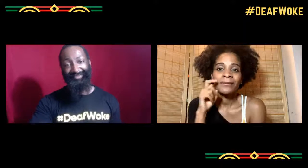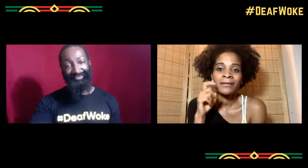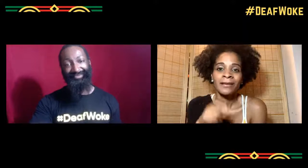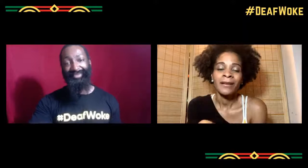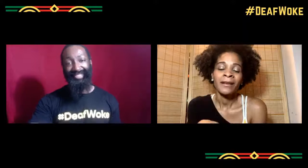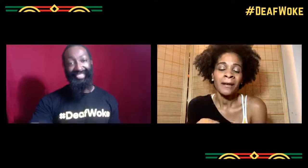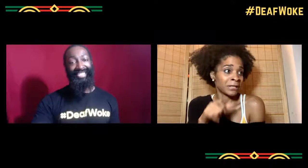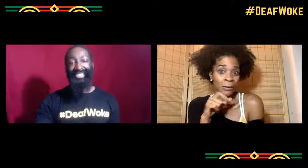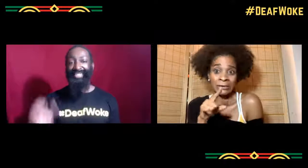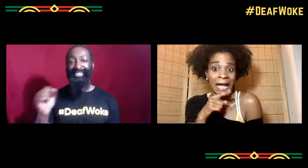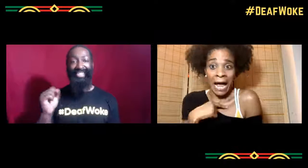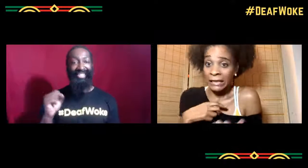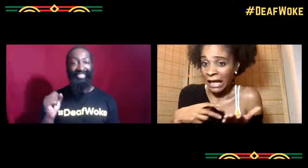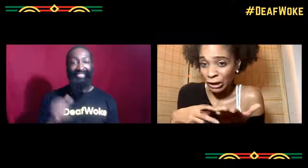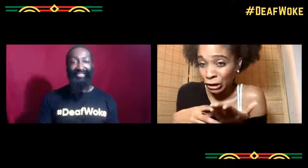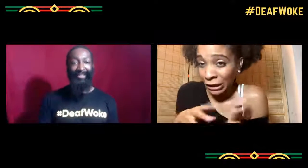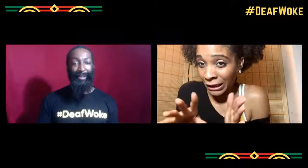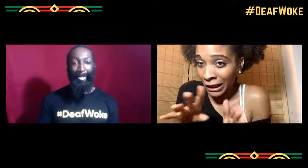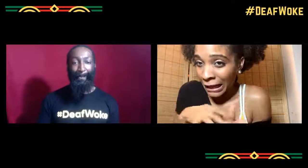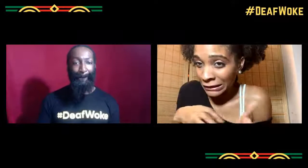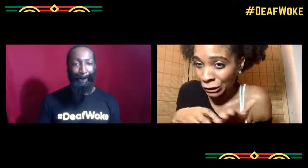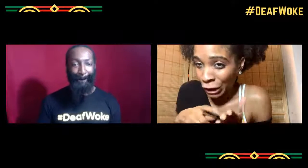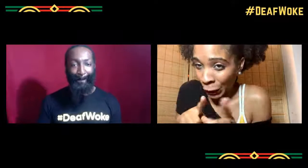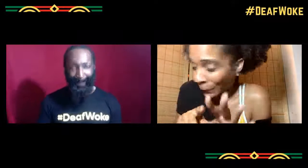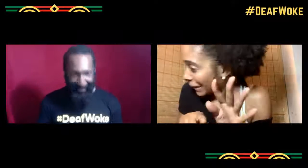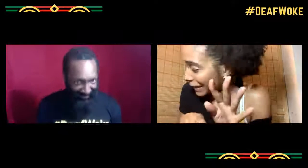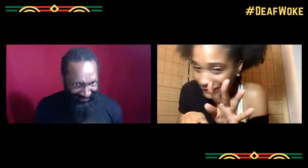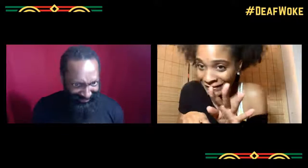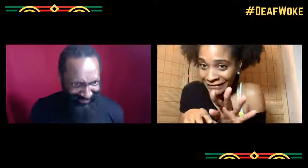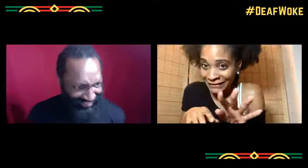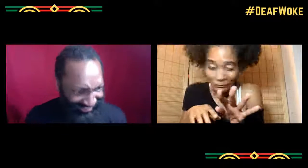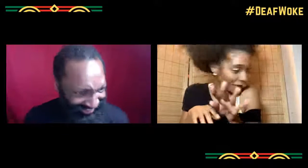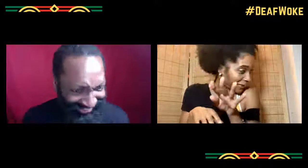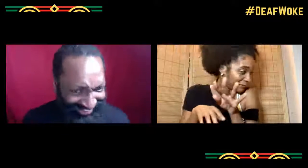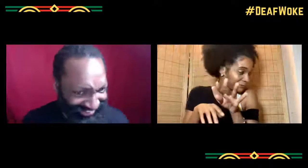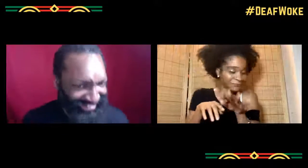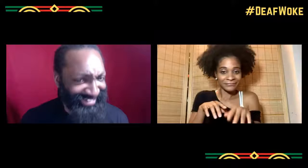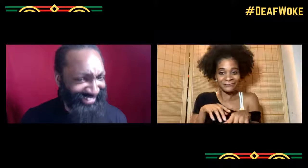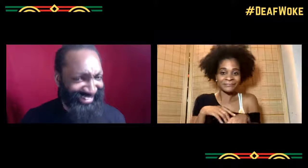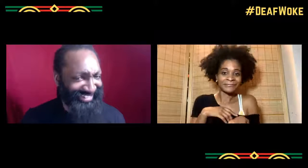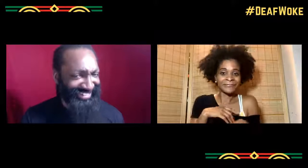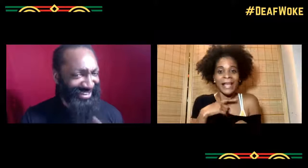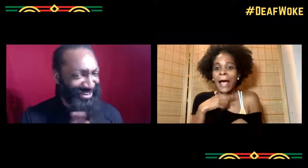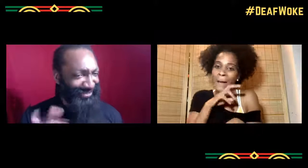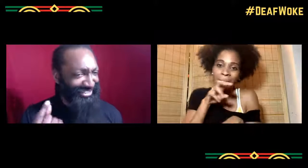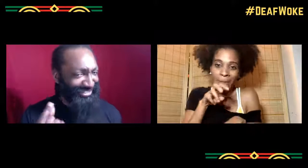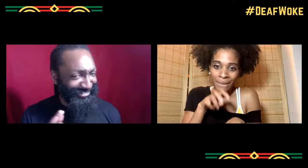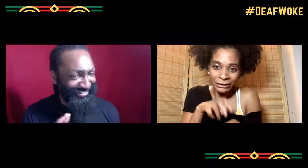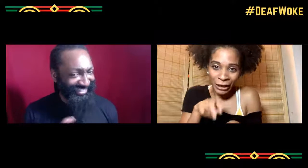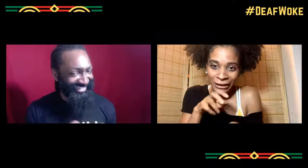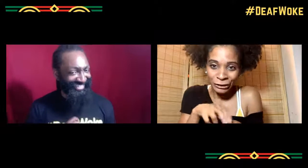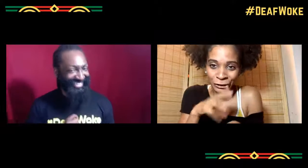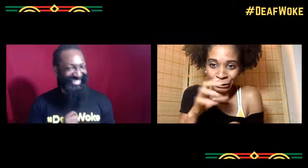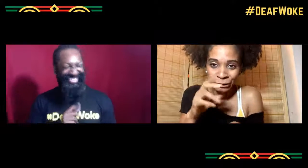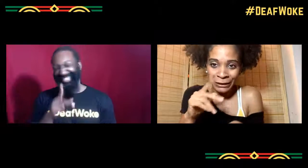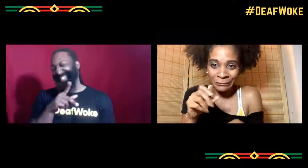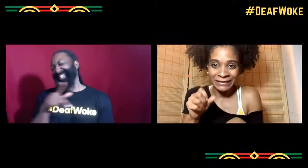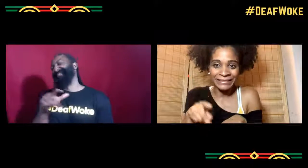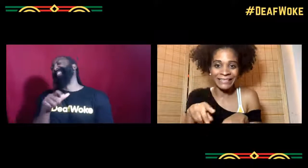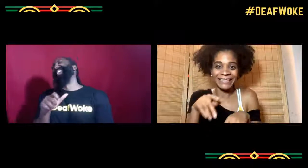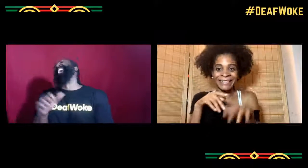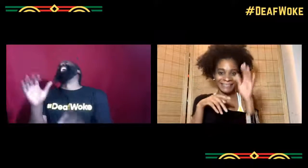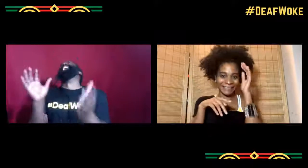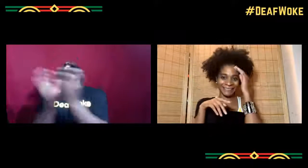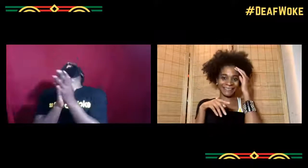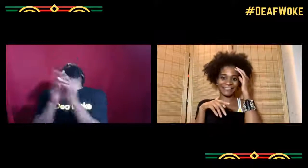And so that's kind of what I try and do health-wise for that holistic approach. I do have some cheat days let me tell